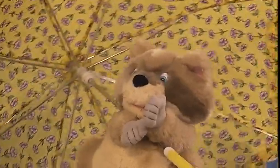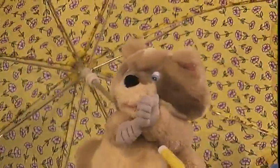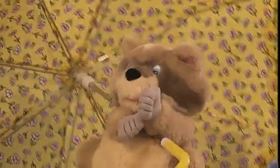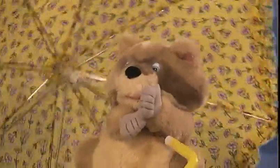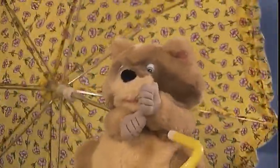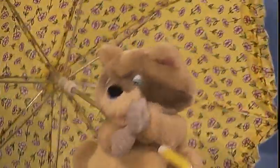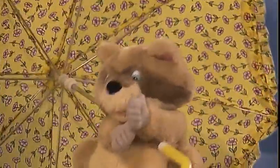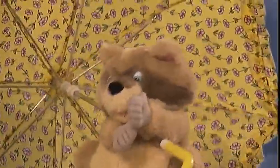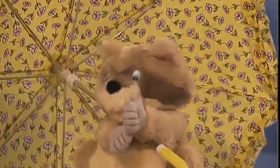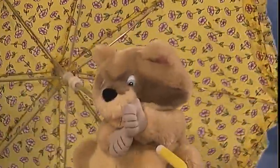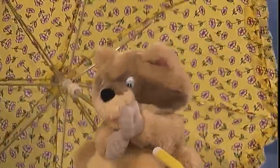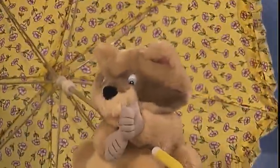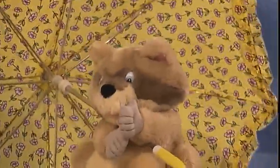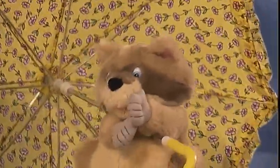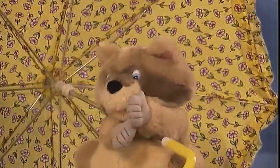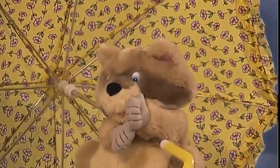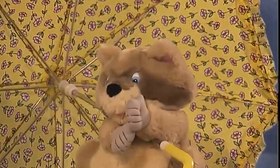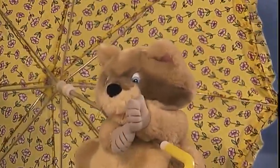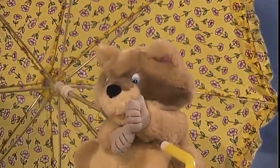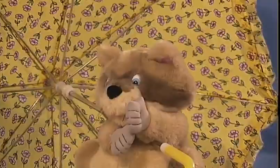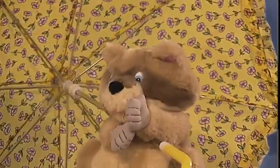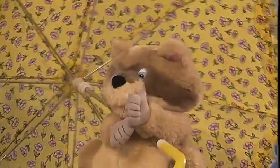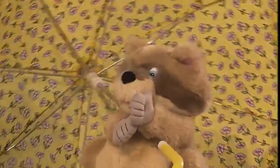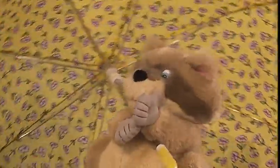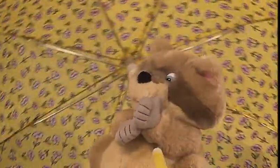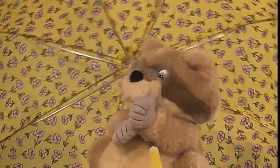Let's sing it again. Louder.